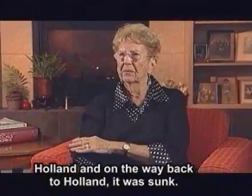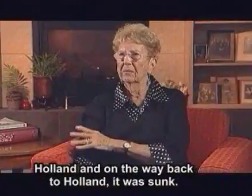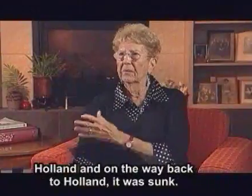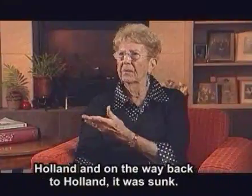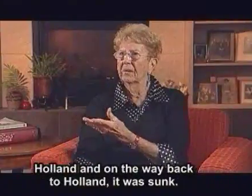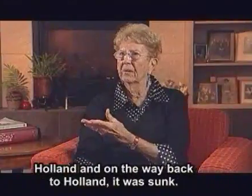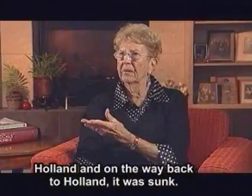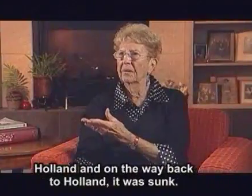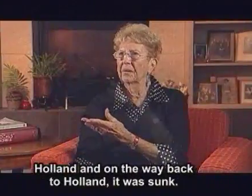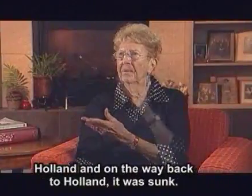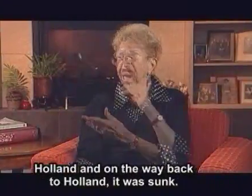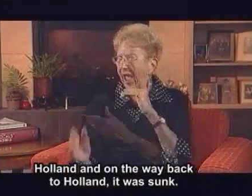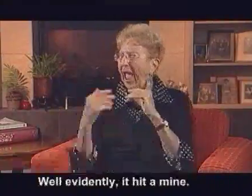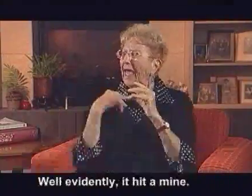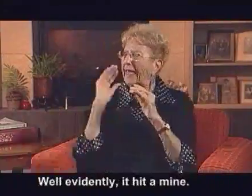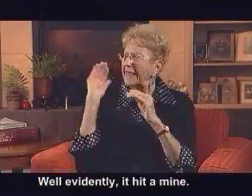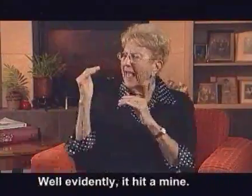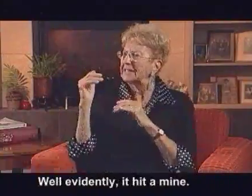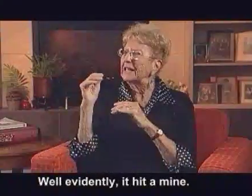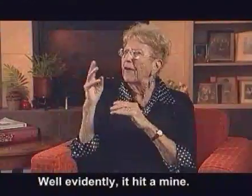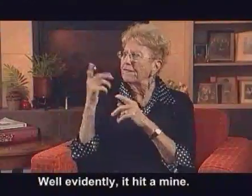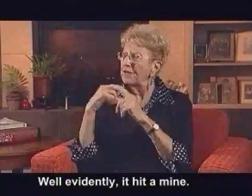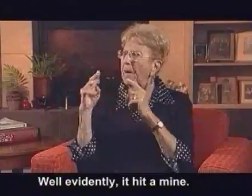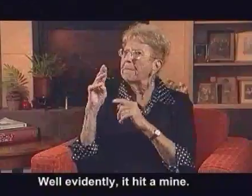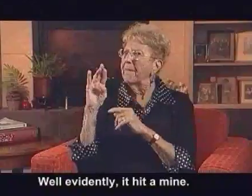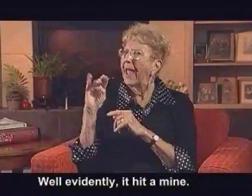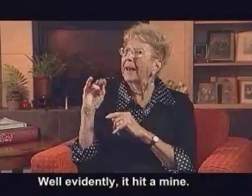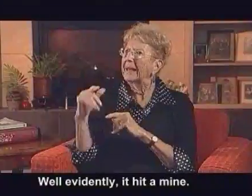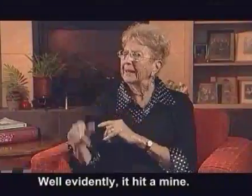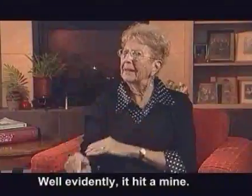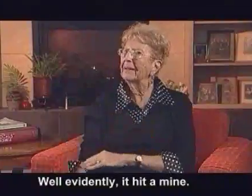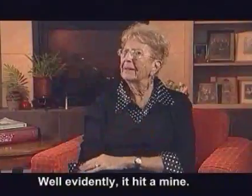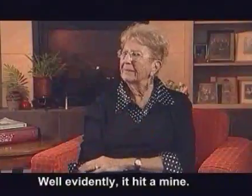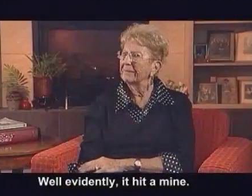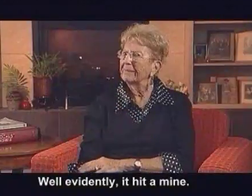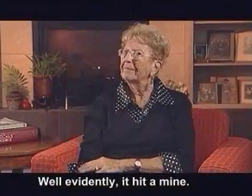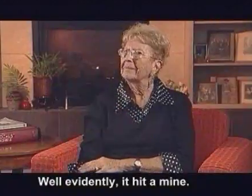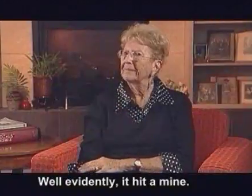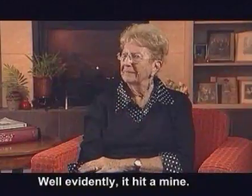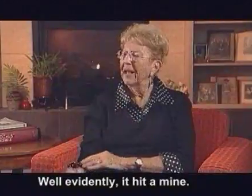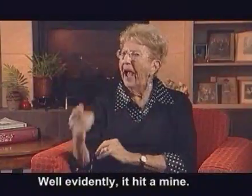to Holland, it was sunk. Well, evidently, it hit a mine.